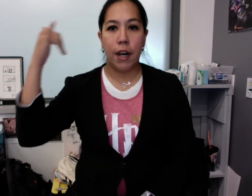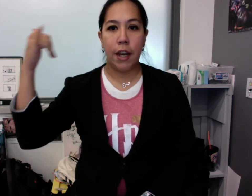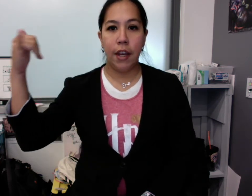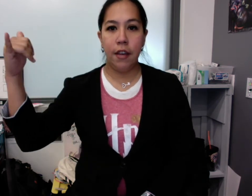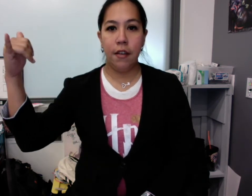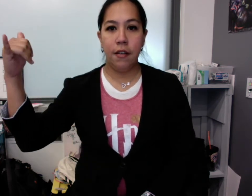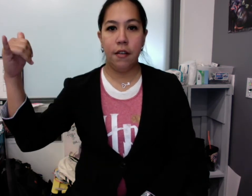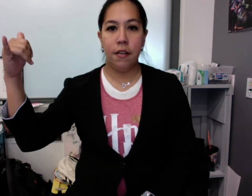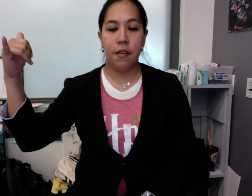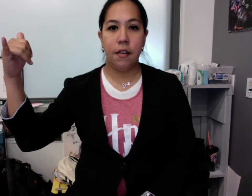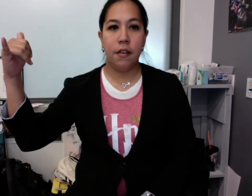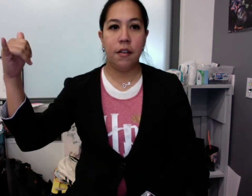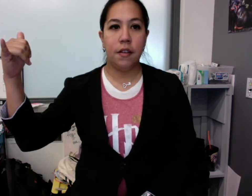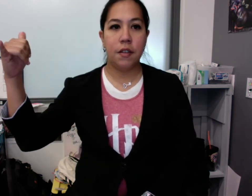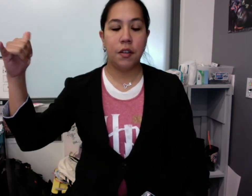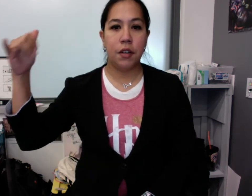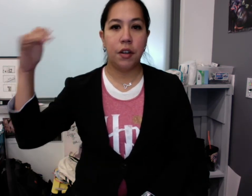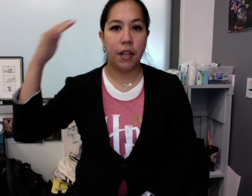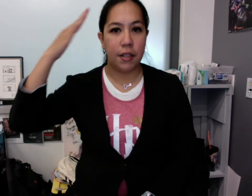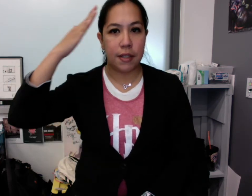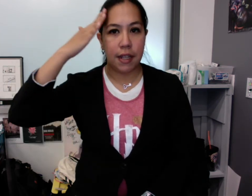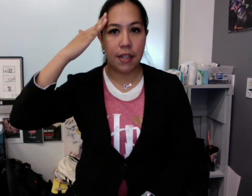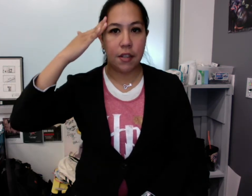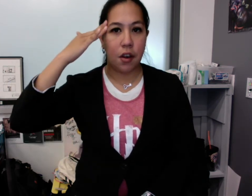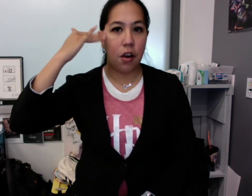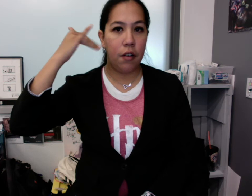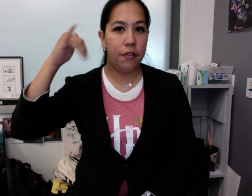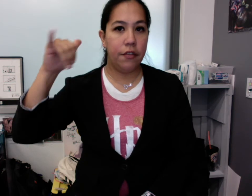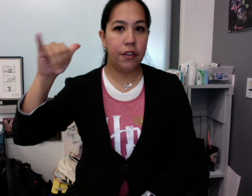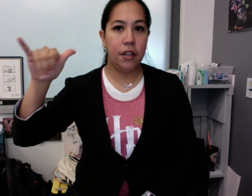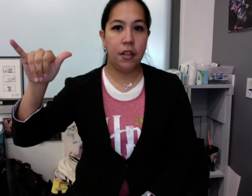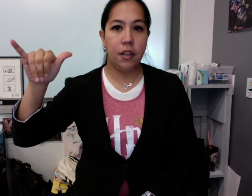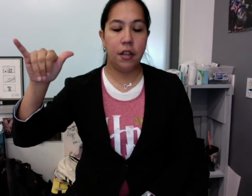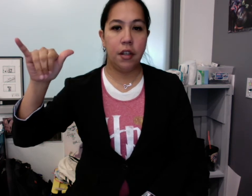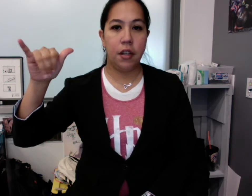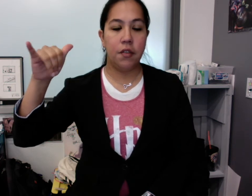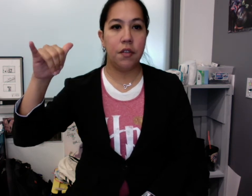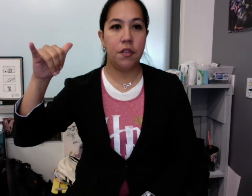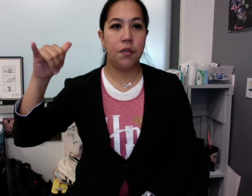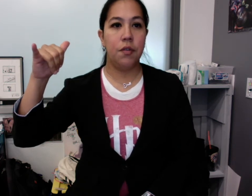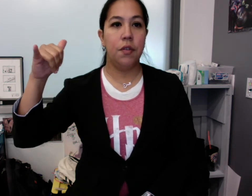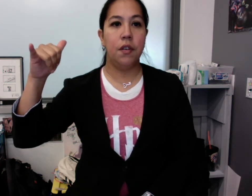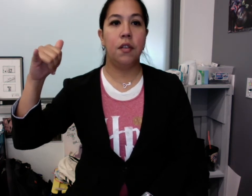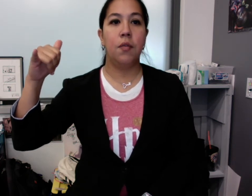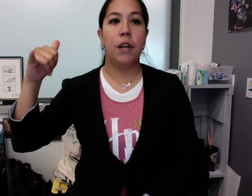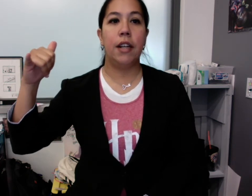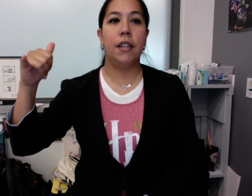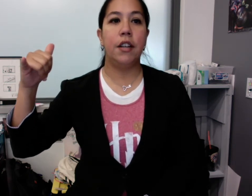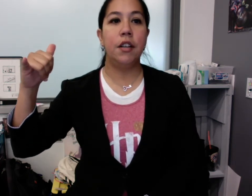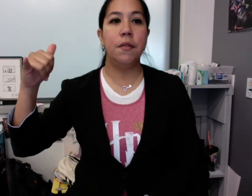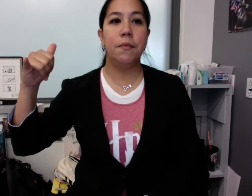Y, so your hand slides off and it goes to the Y letter,